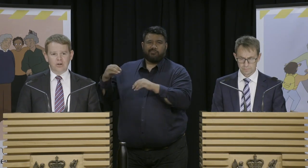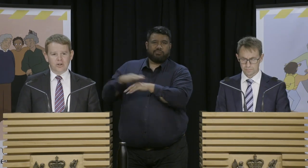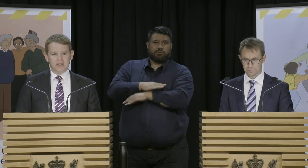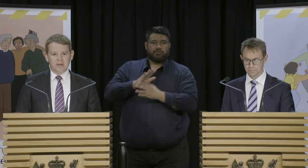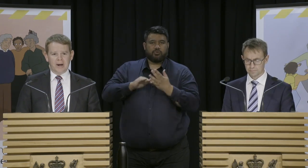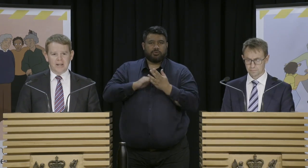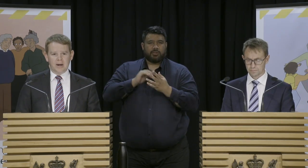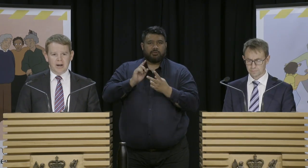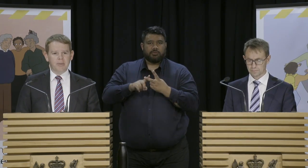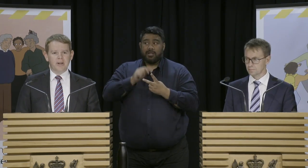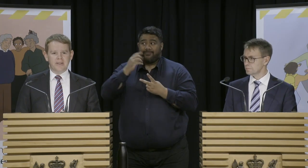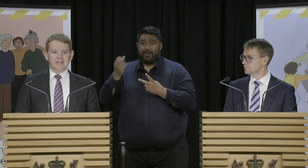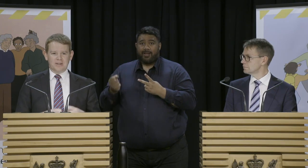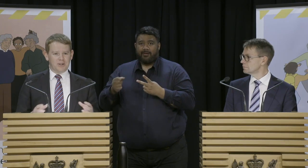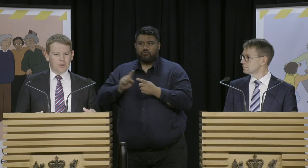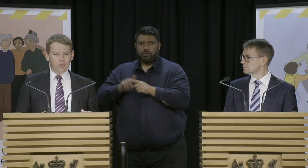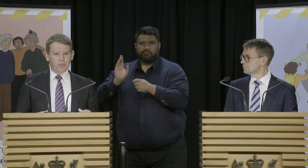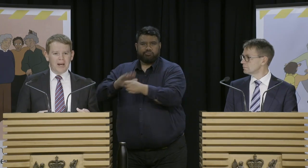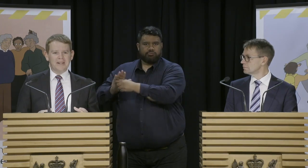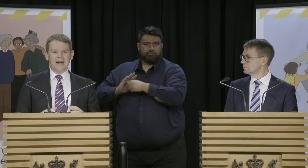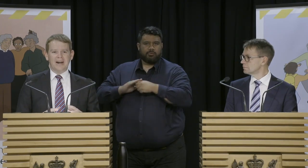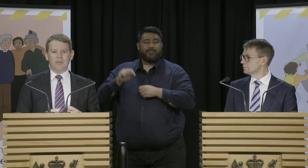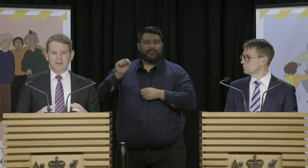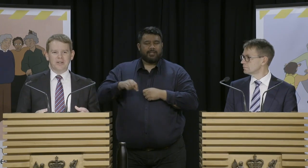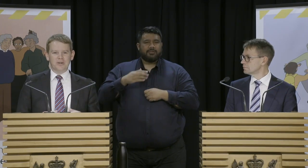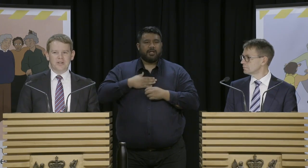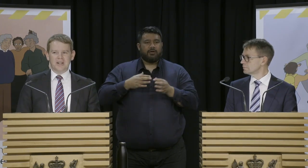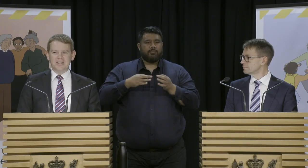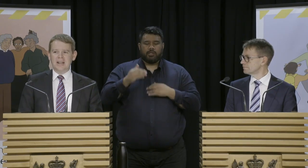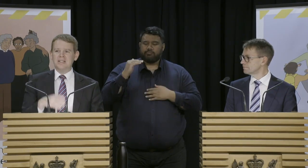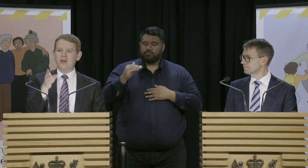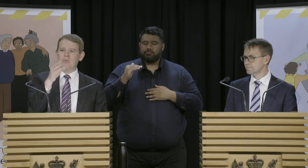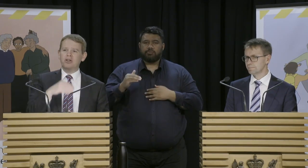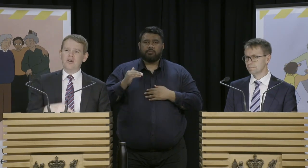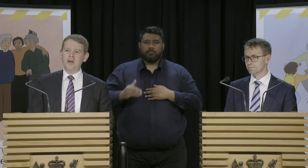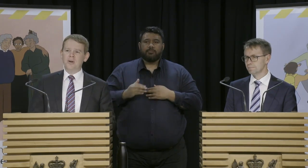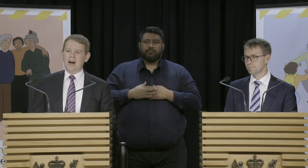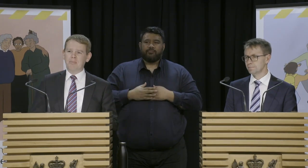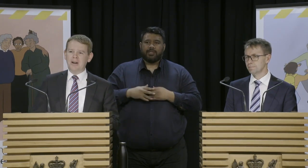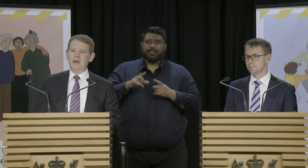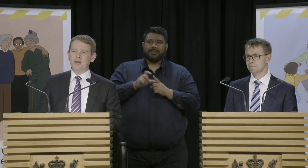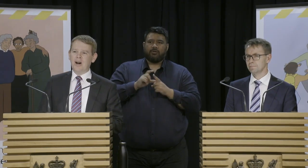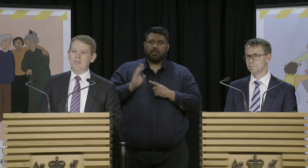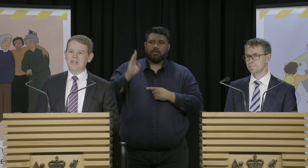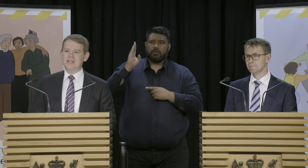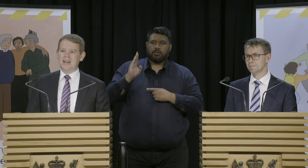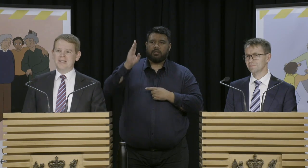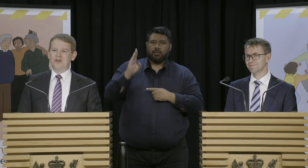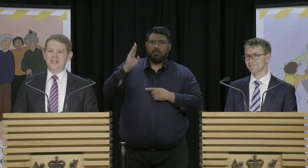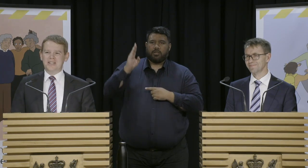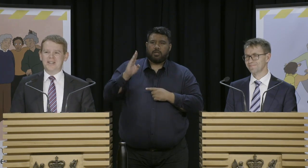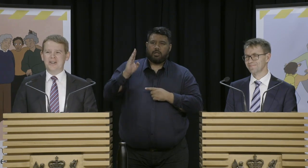any incursions that may come up. That's still the broad plan, and we're still sticking to that. Now, Derek, I'm worried your blood flow in your arm